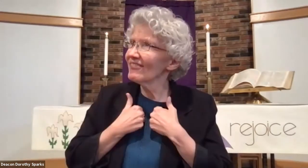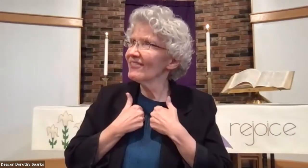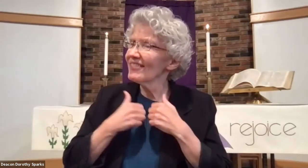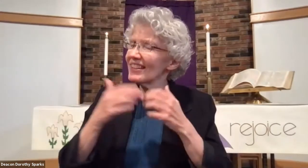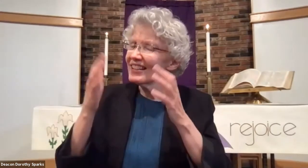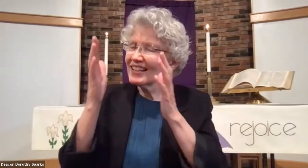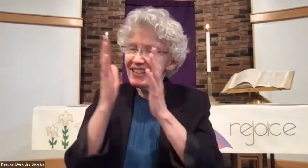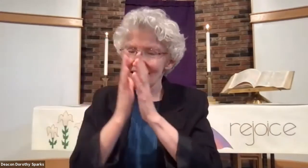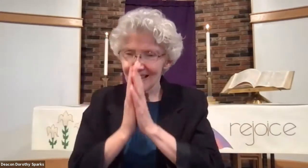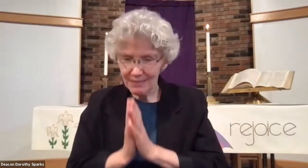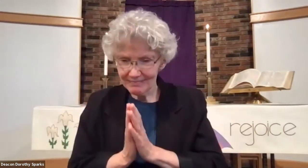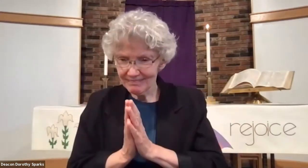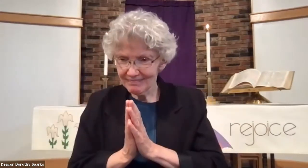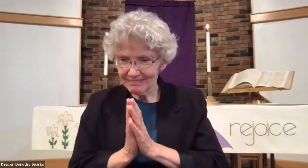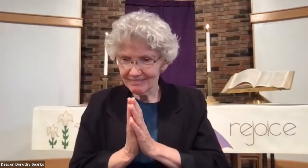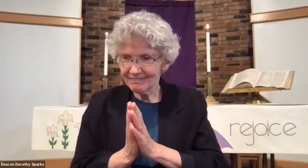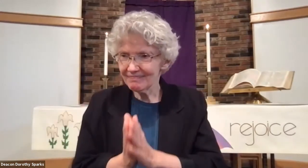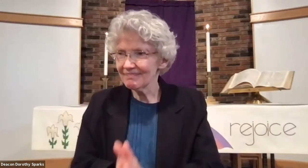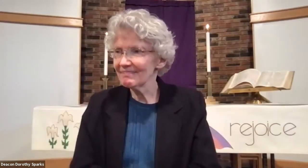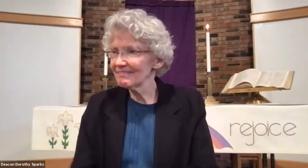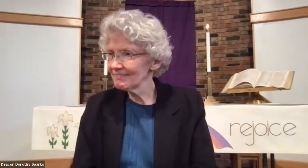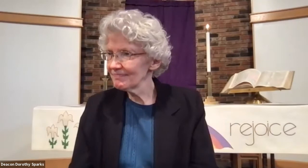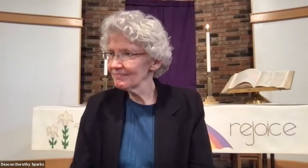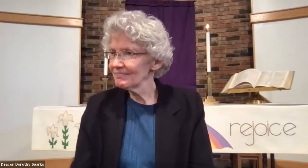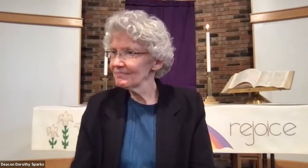life. Amen.